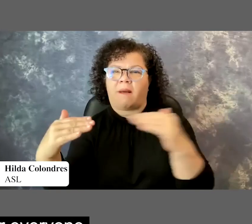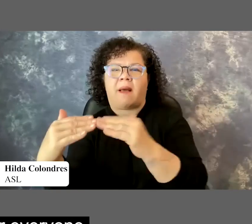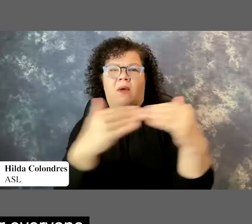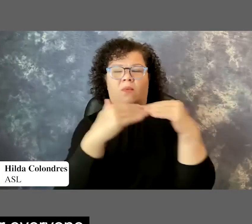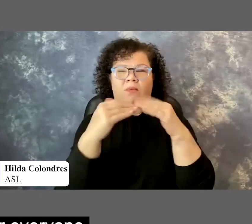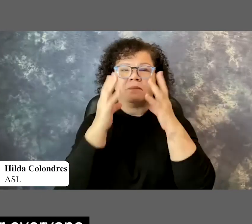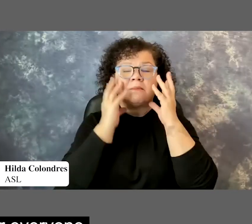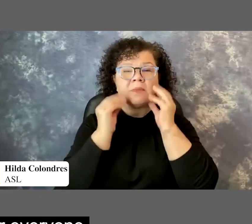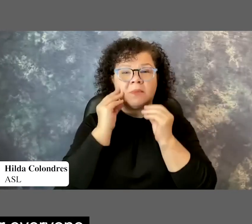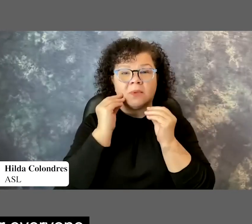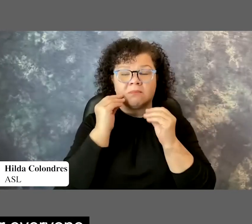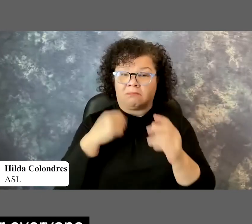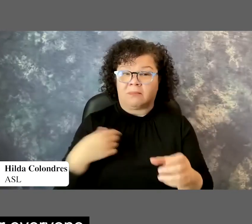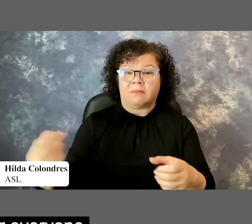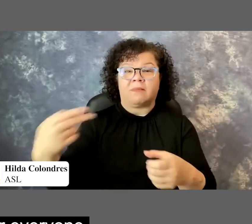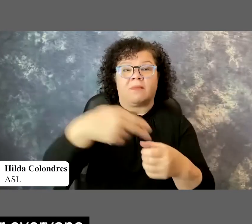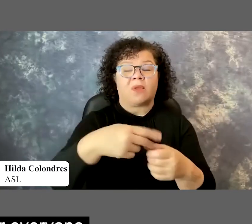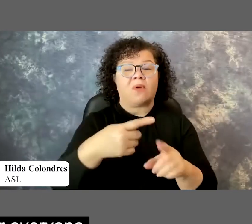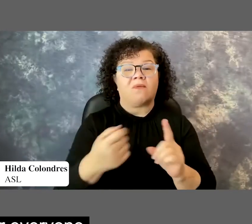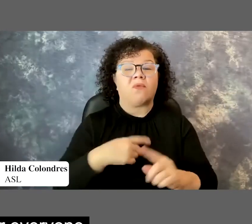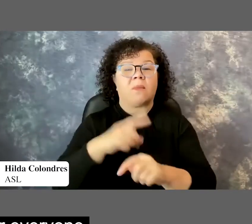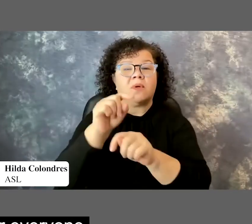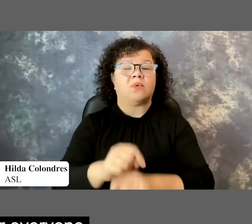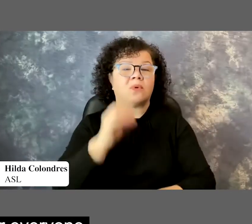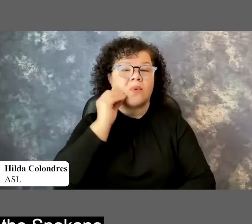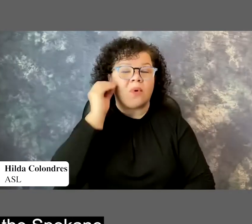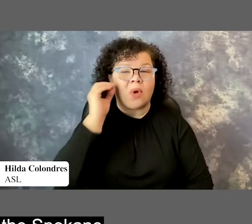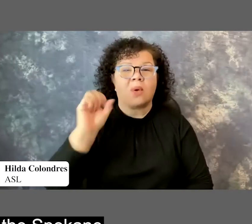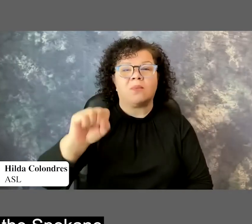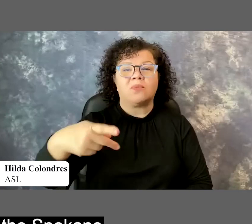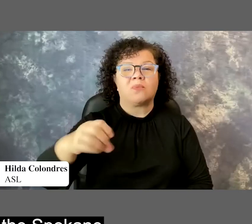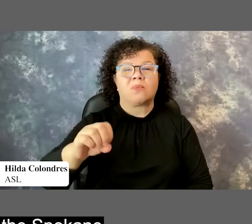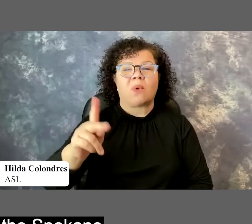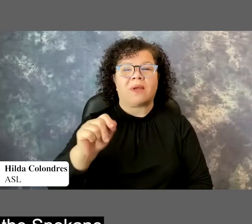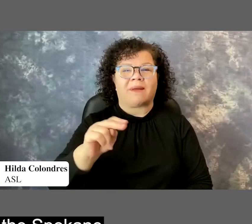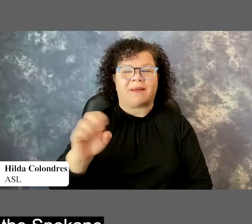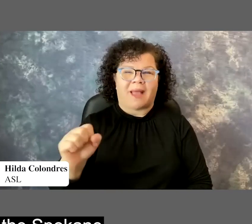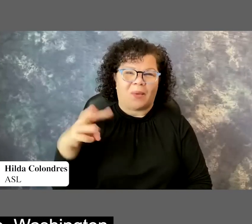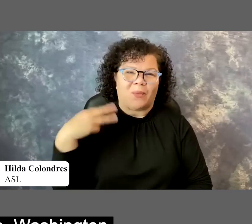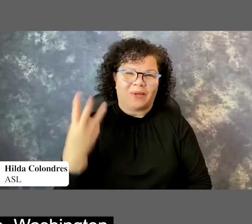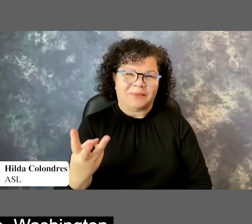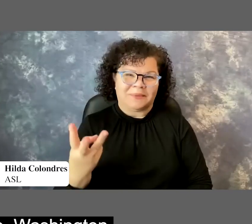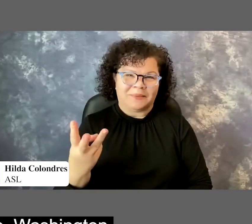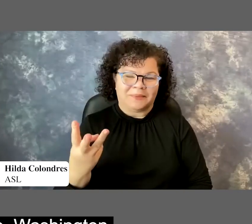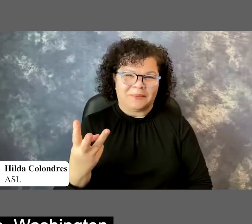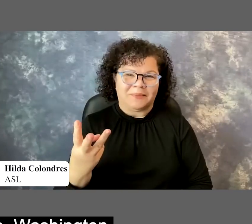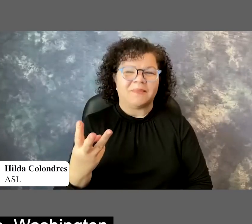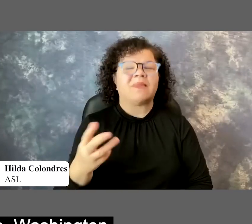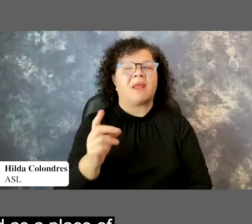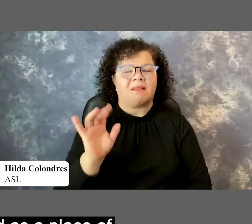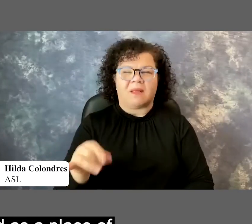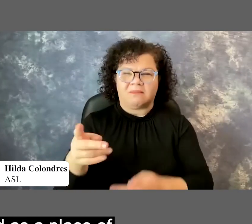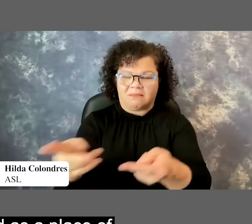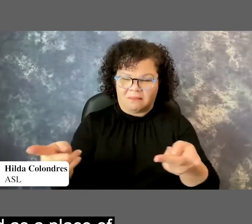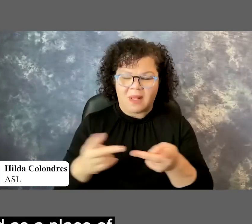I'm joining you today from the traditional homelands of the Spokane tribe in Spokane, Washington, which has served as a place